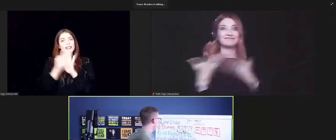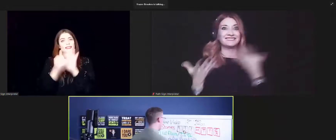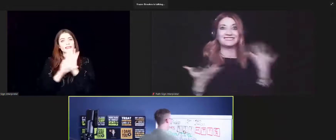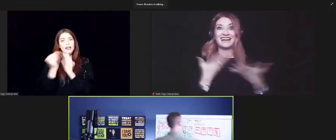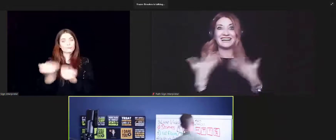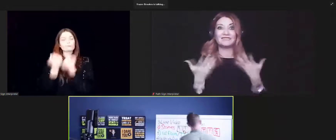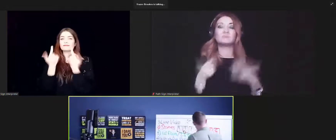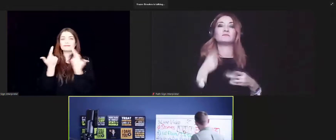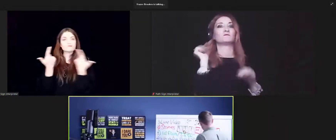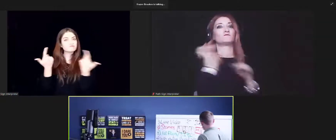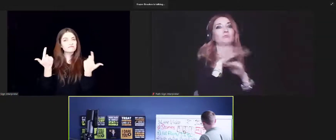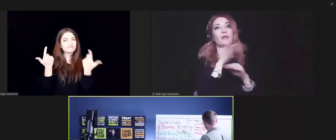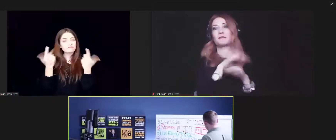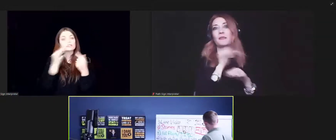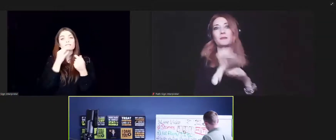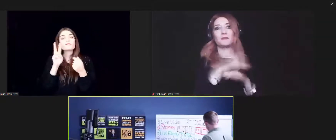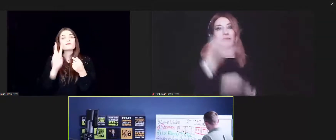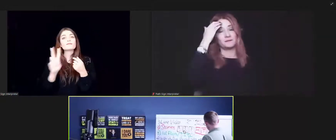right?